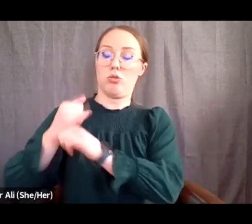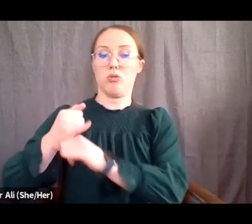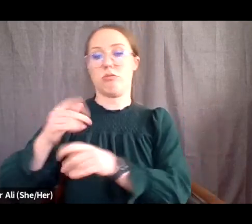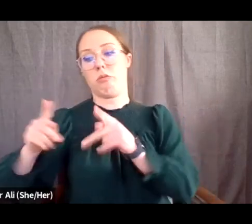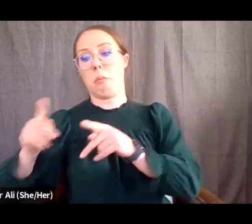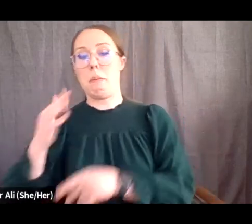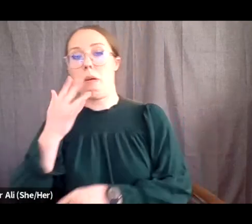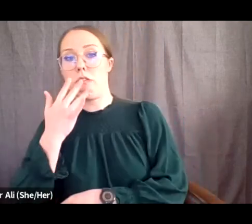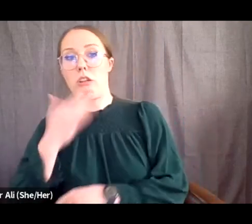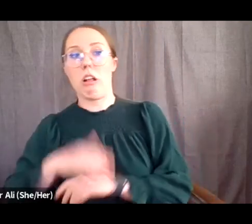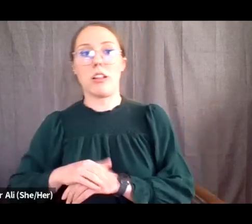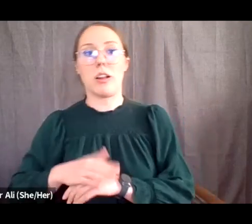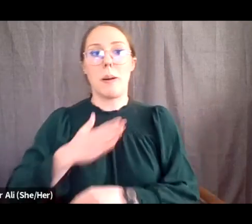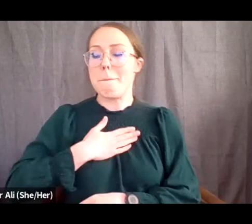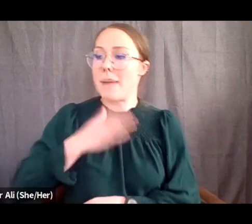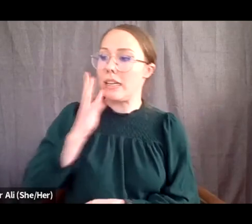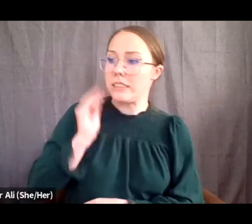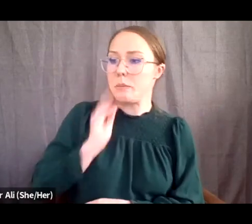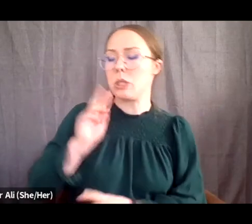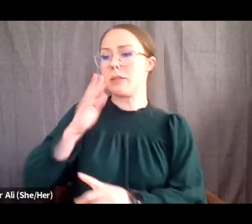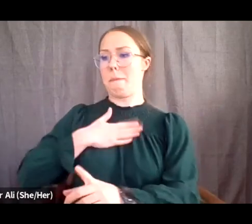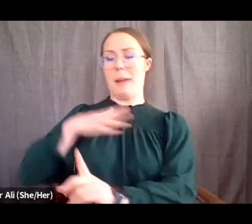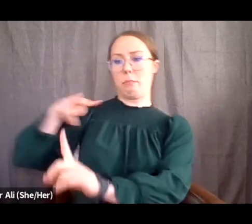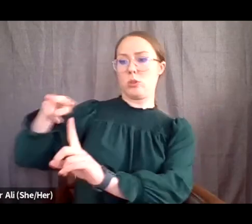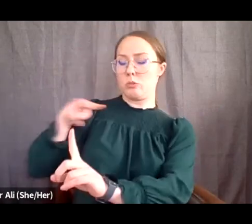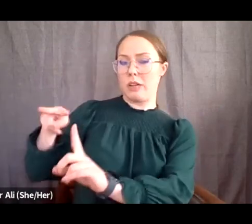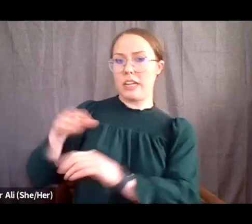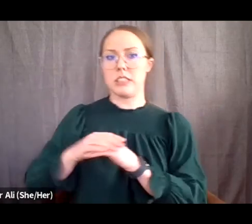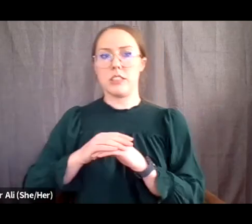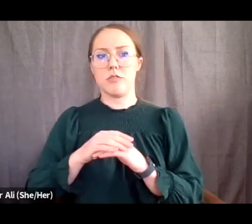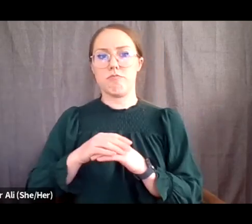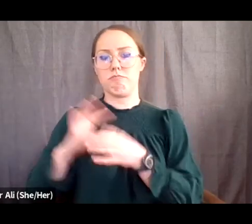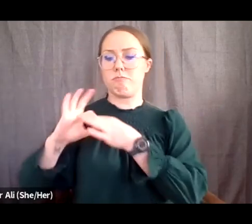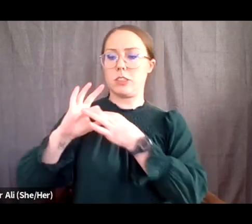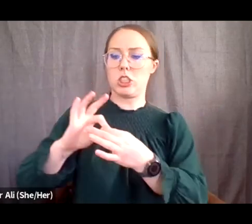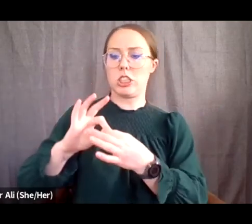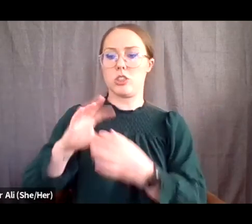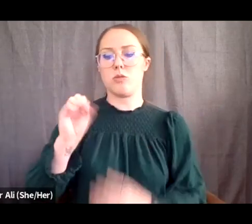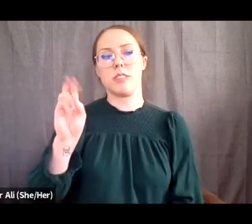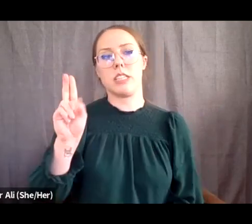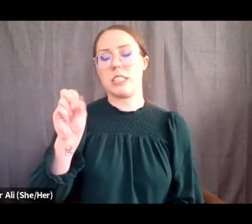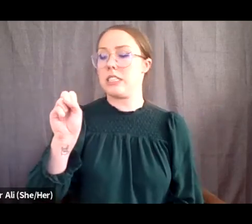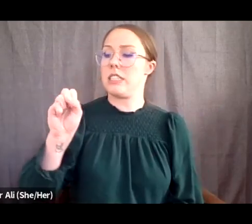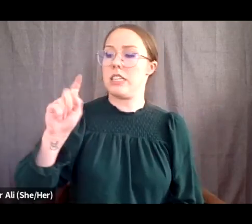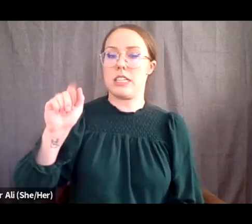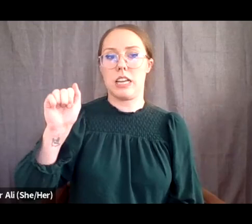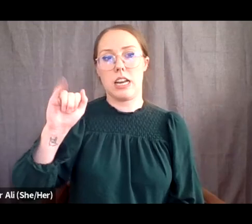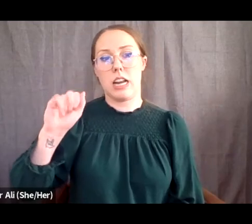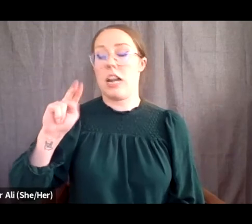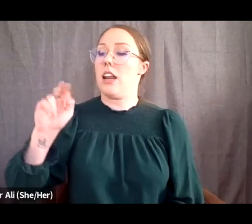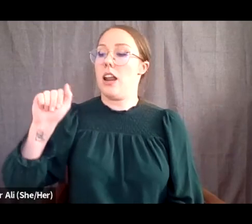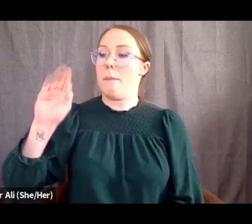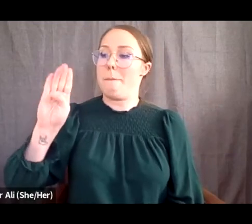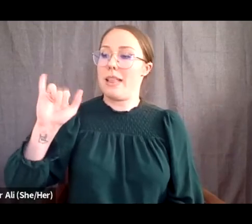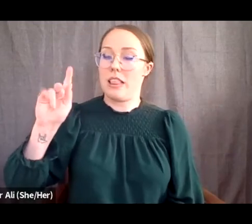my experiences and perspective with regards to sustainability. There are many institutions led